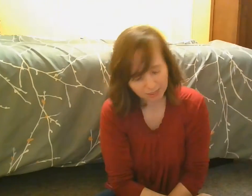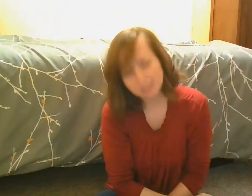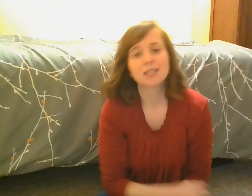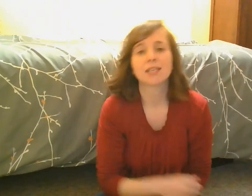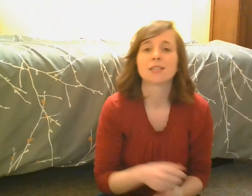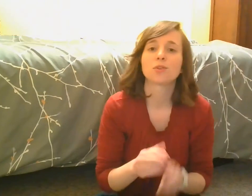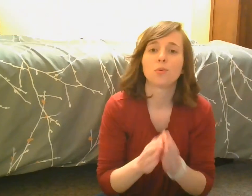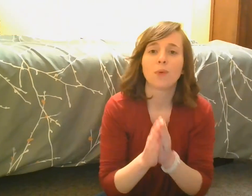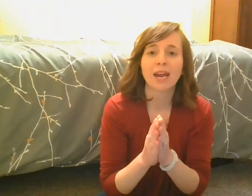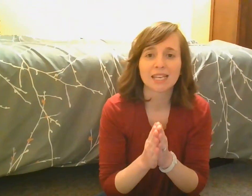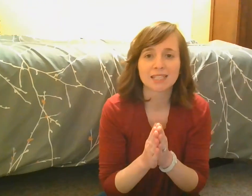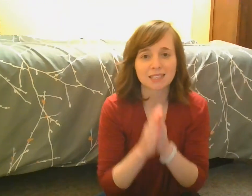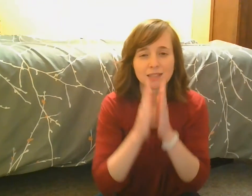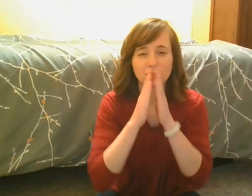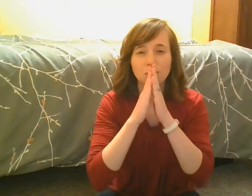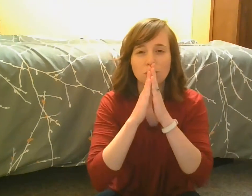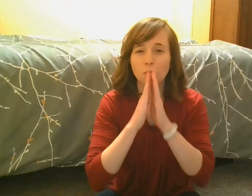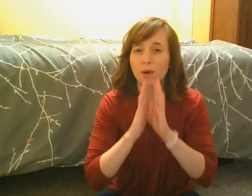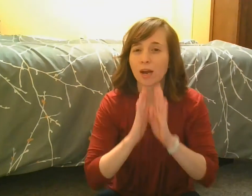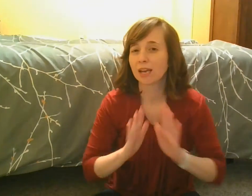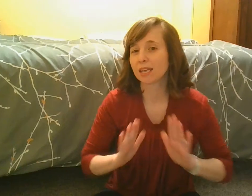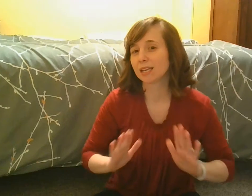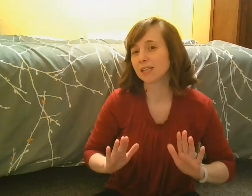Next is quiet. Quiet,